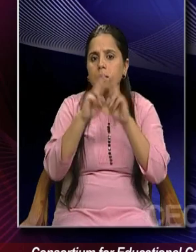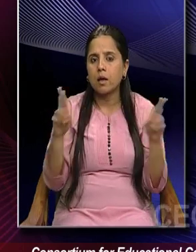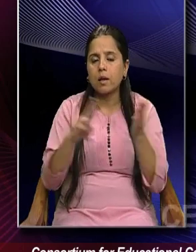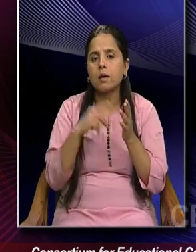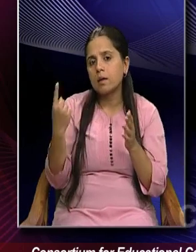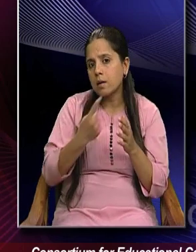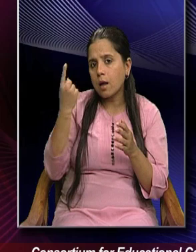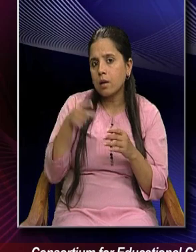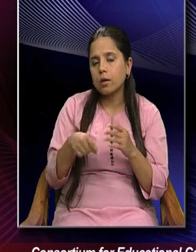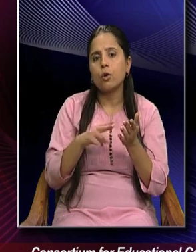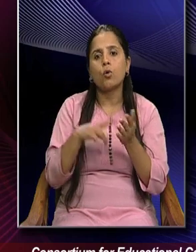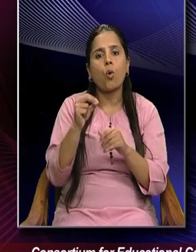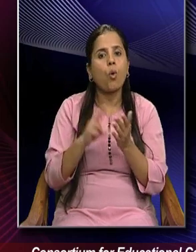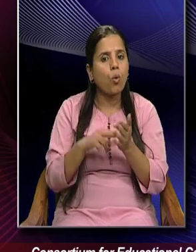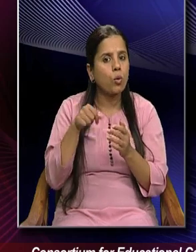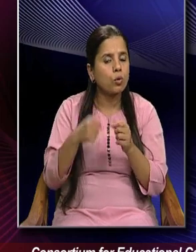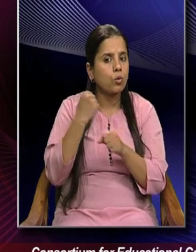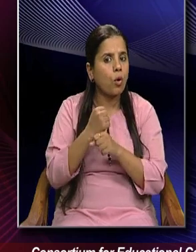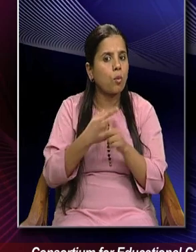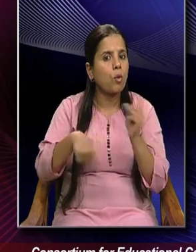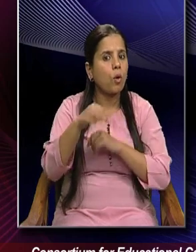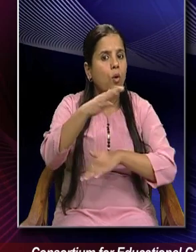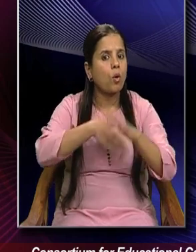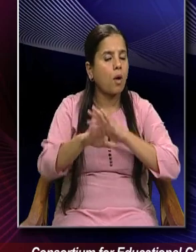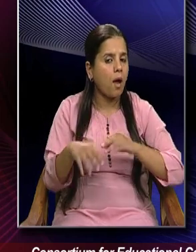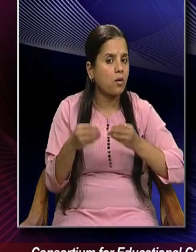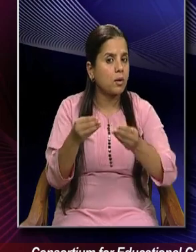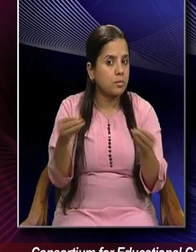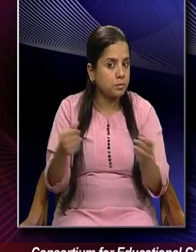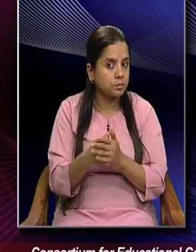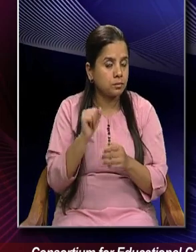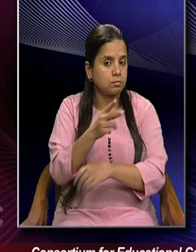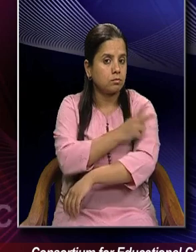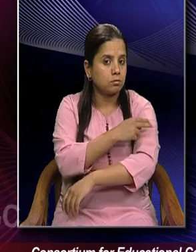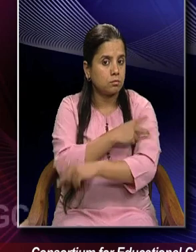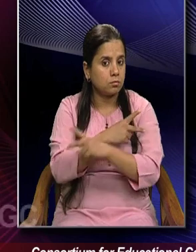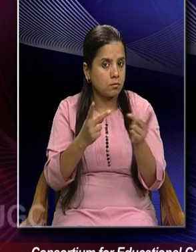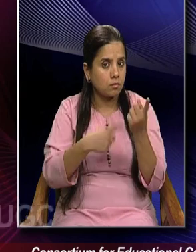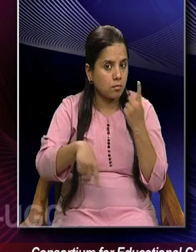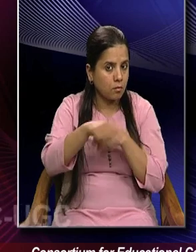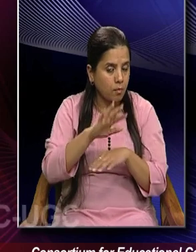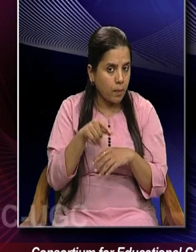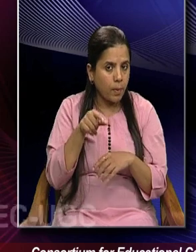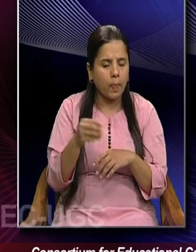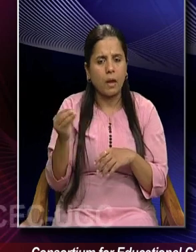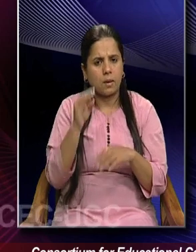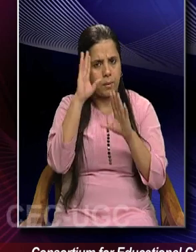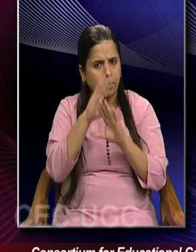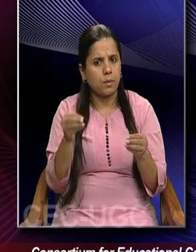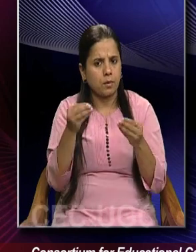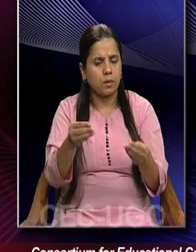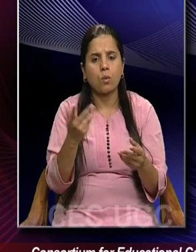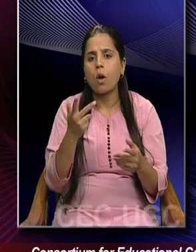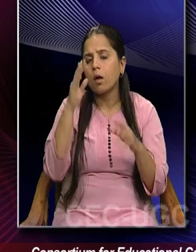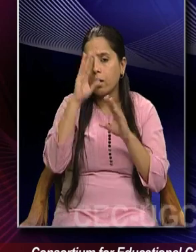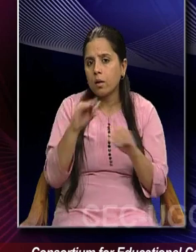national non-government organizations are providing? They are volunteering the issues. They are providing some relief. What kind of